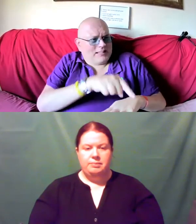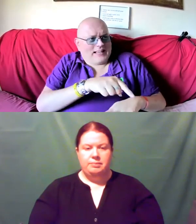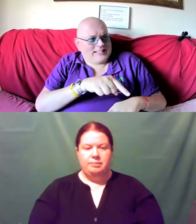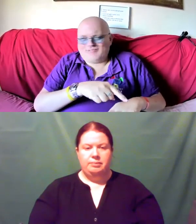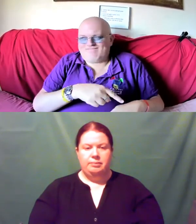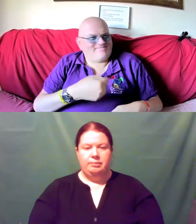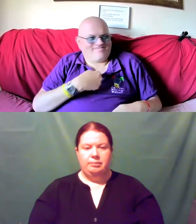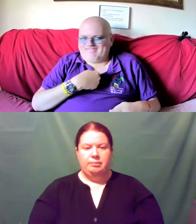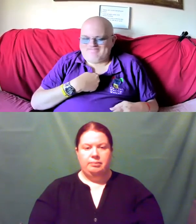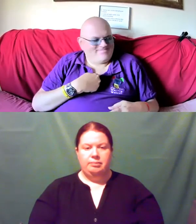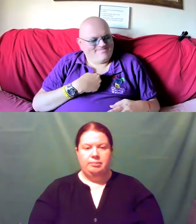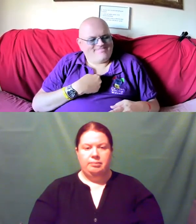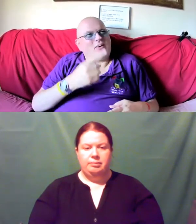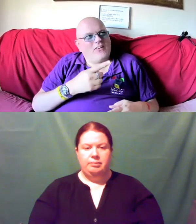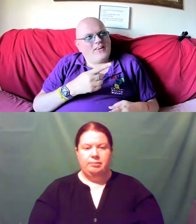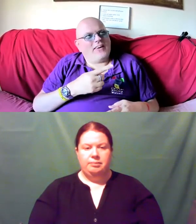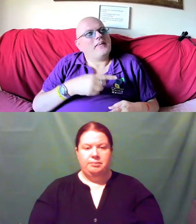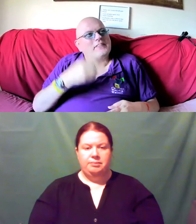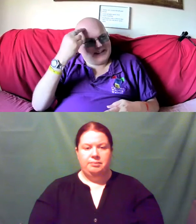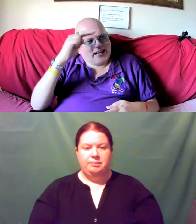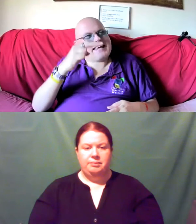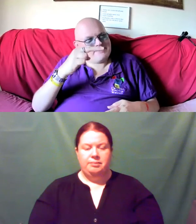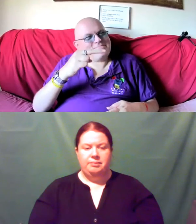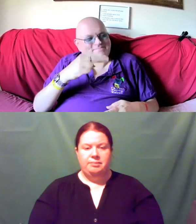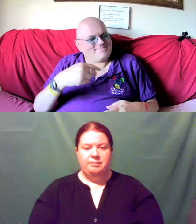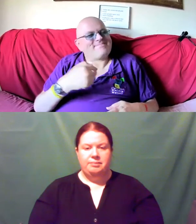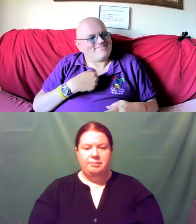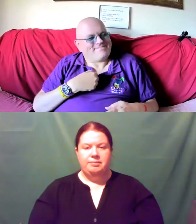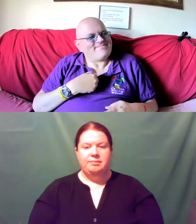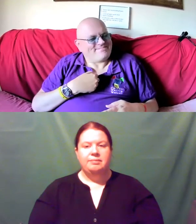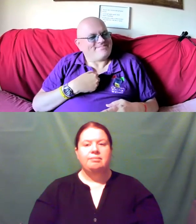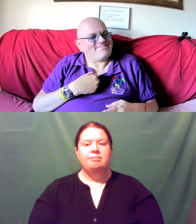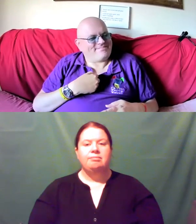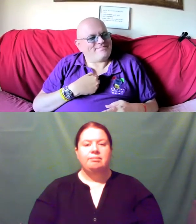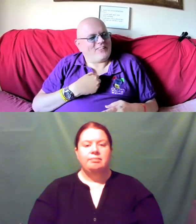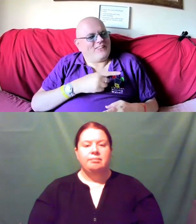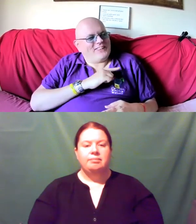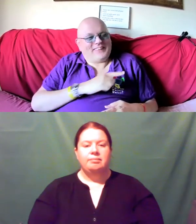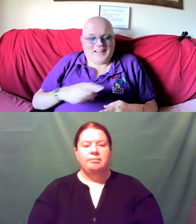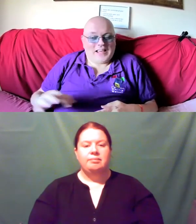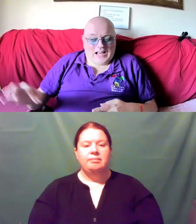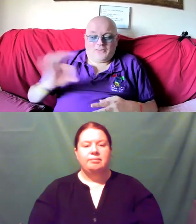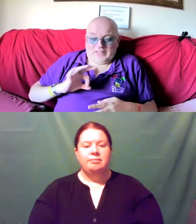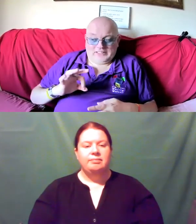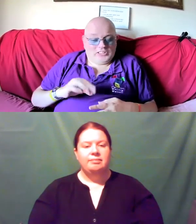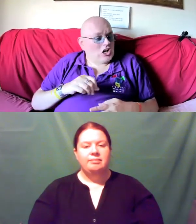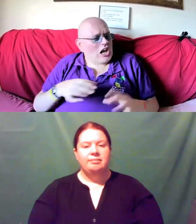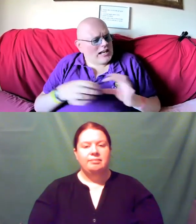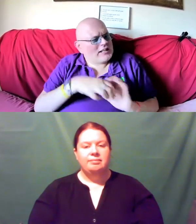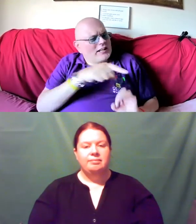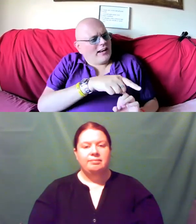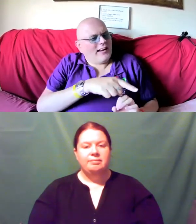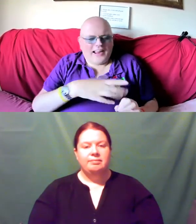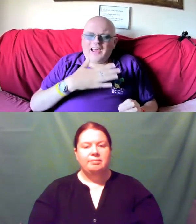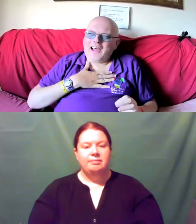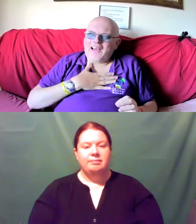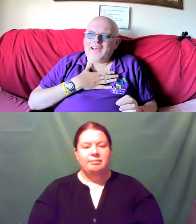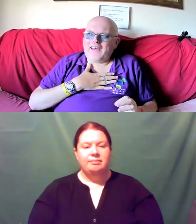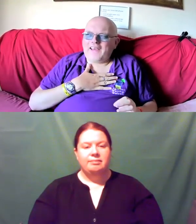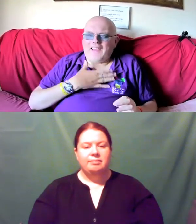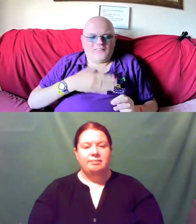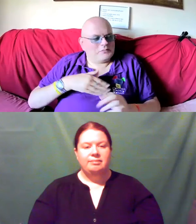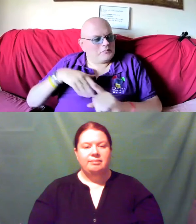idea. But I do take credit for the name, because I got so excited about that question that you know, my kind of media